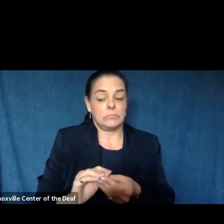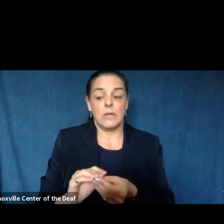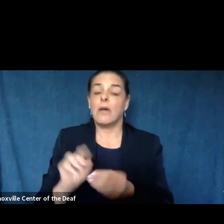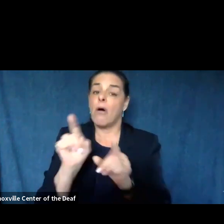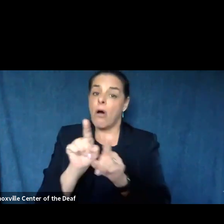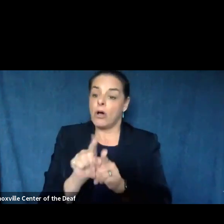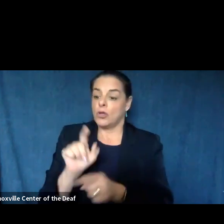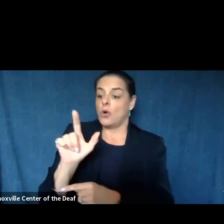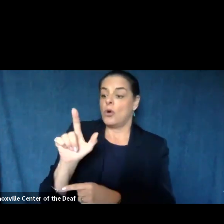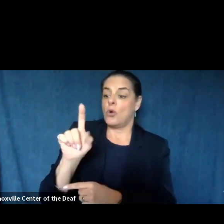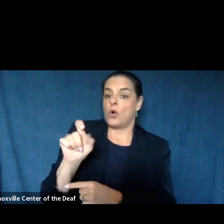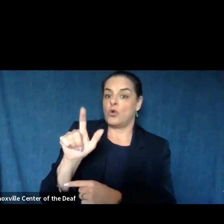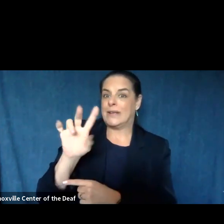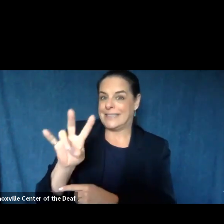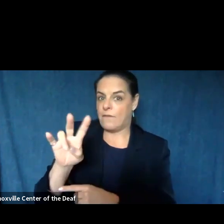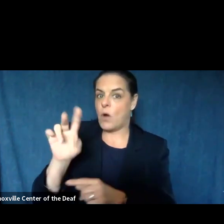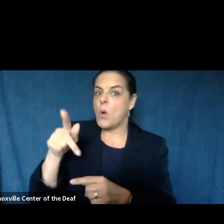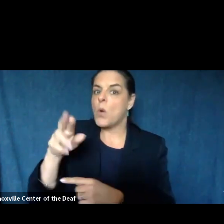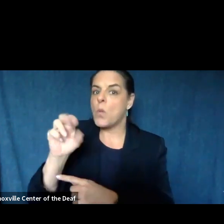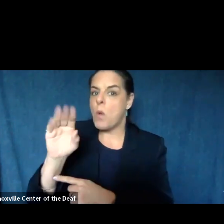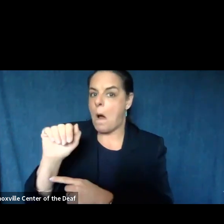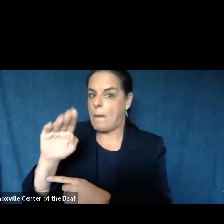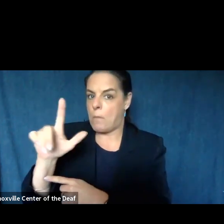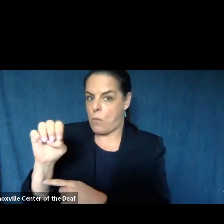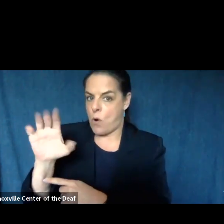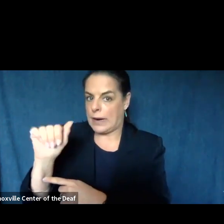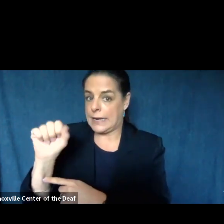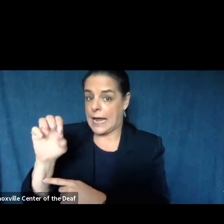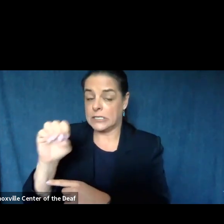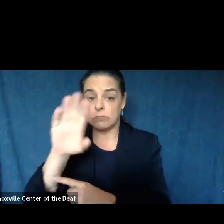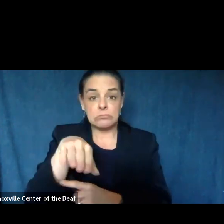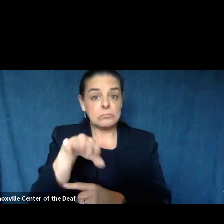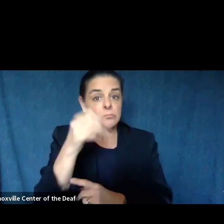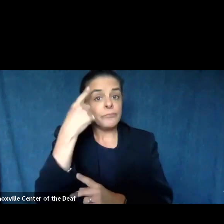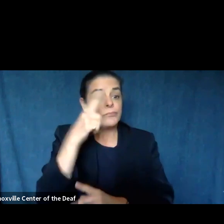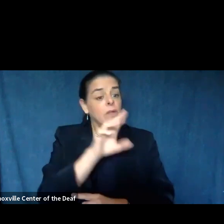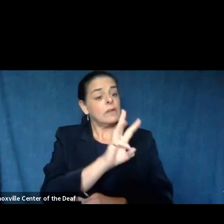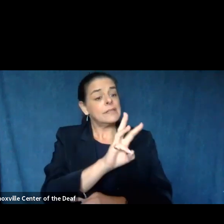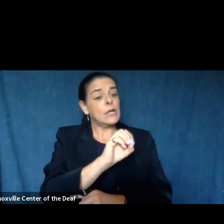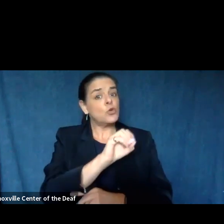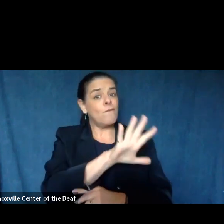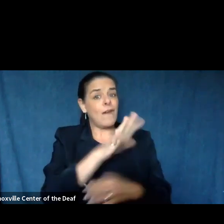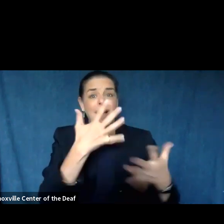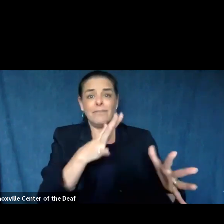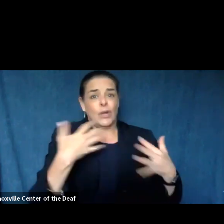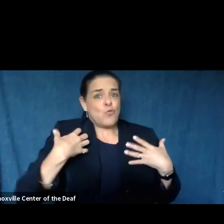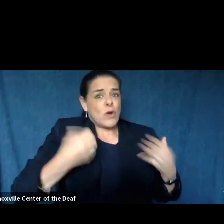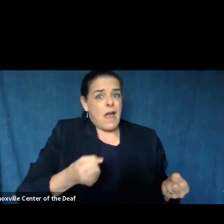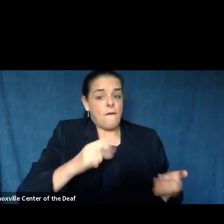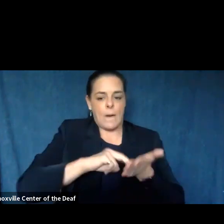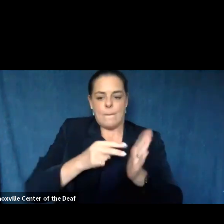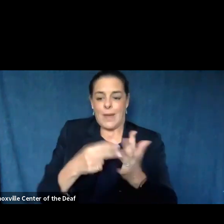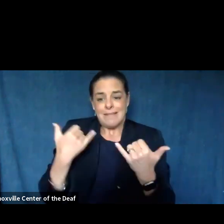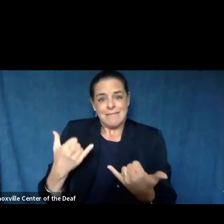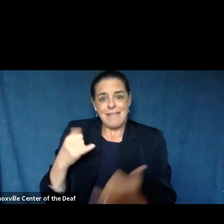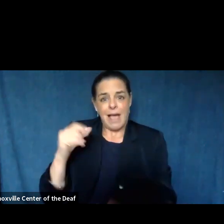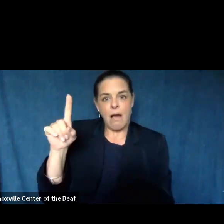cases. 605 of our cases have recovered, giving us 197 active